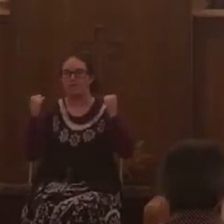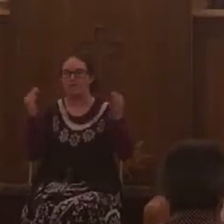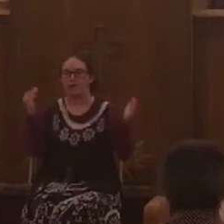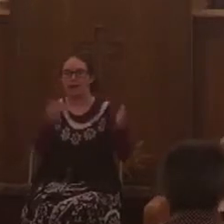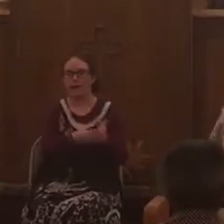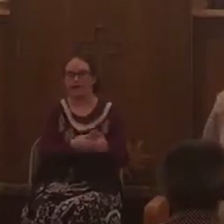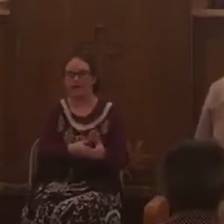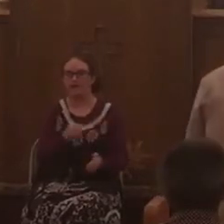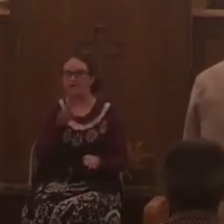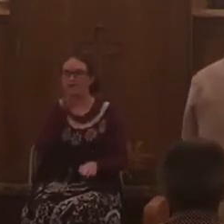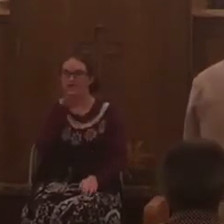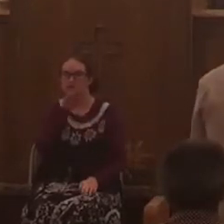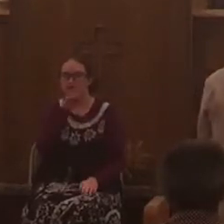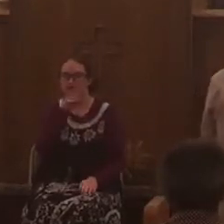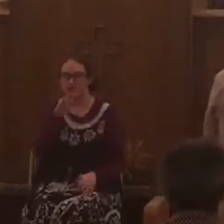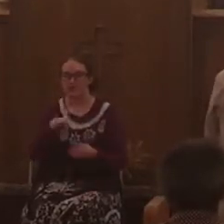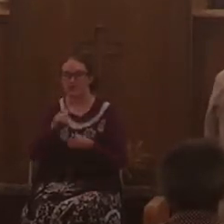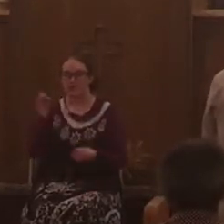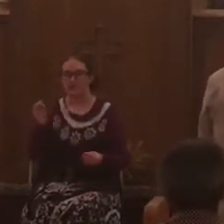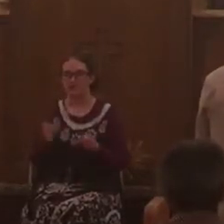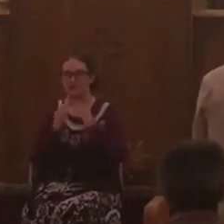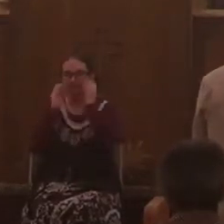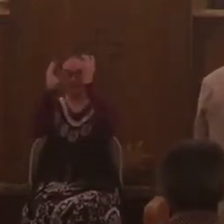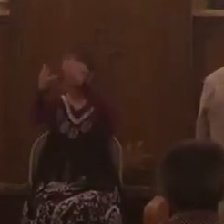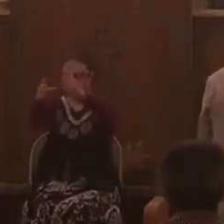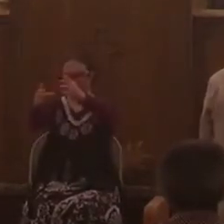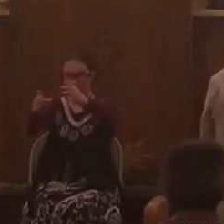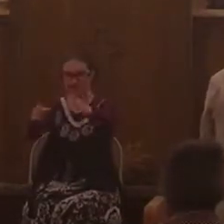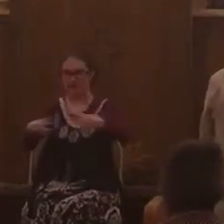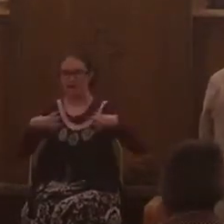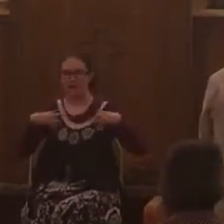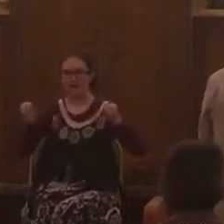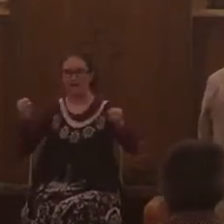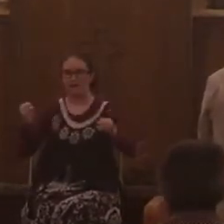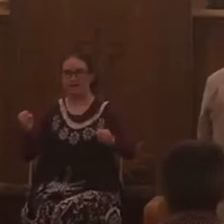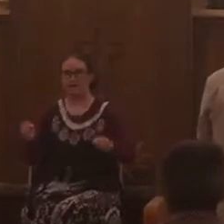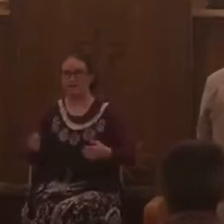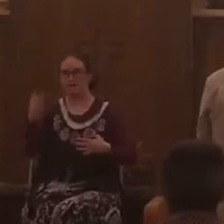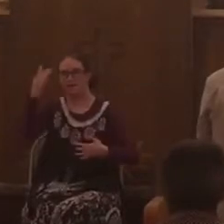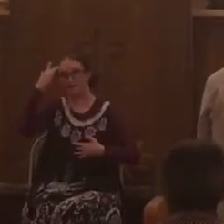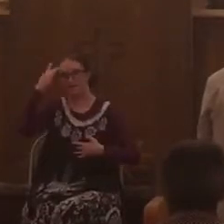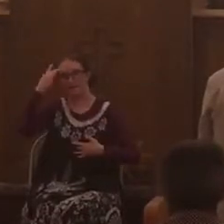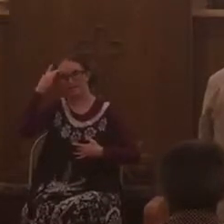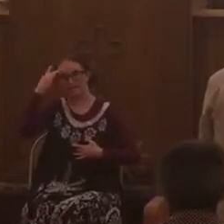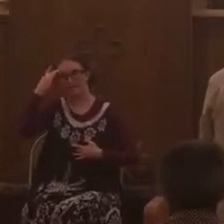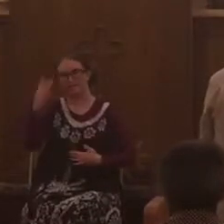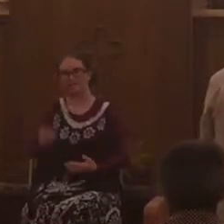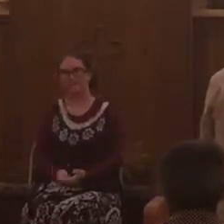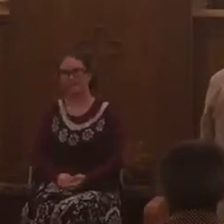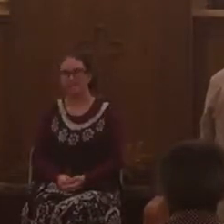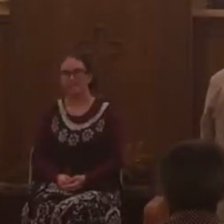against unclean spirits to cast them out and to heal all manner of sickness and all manner of